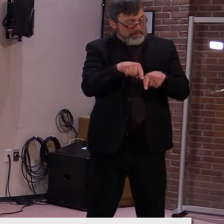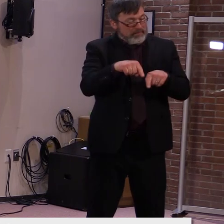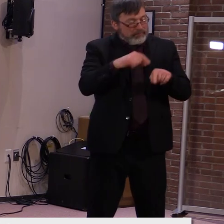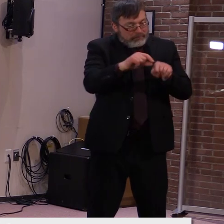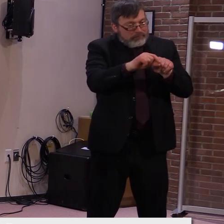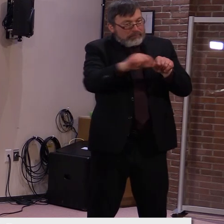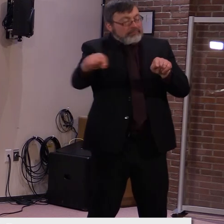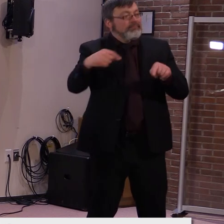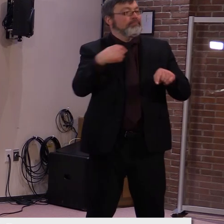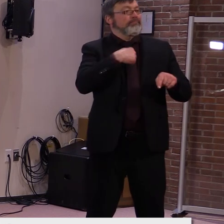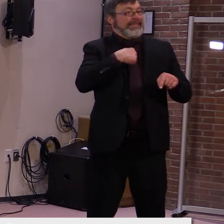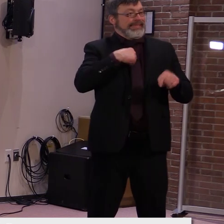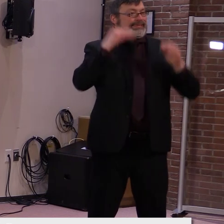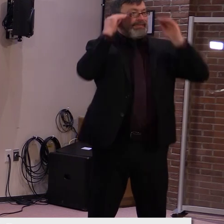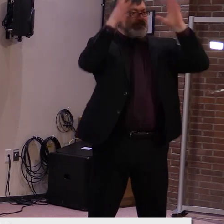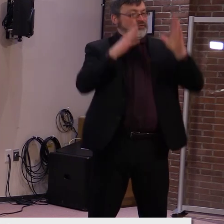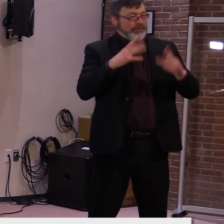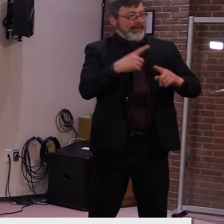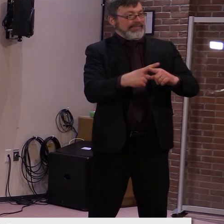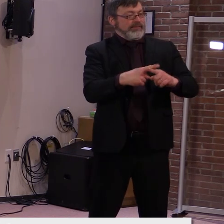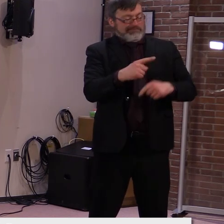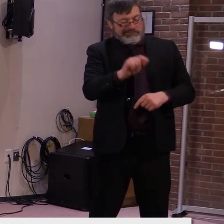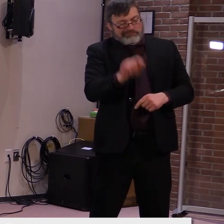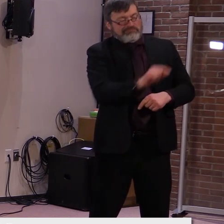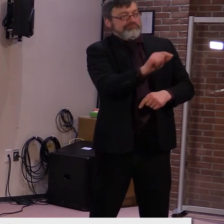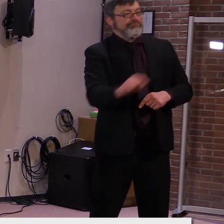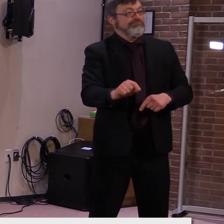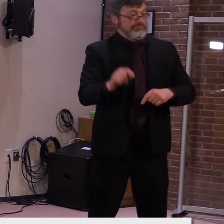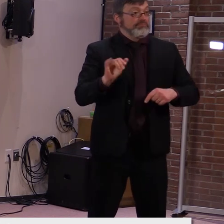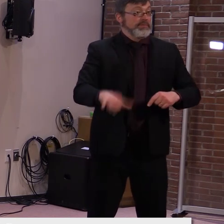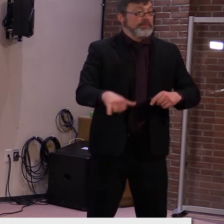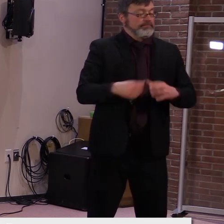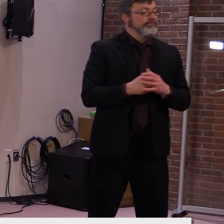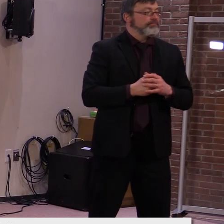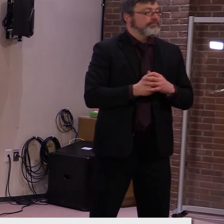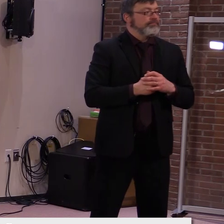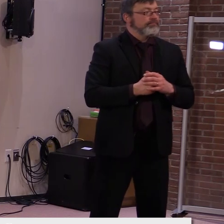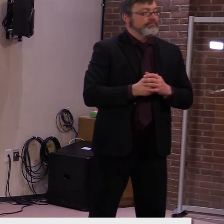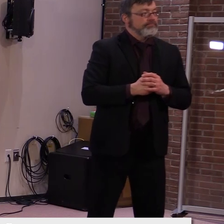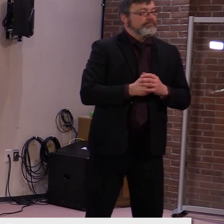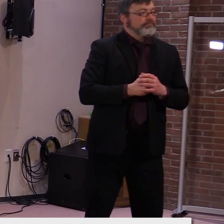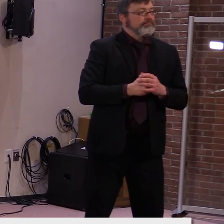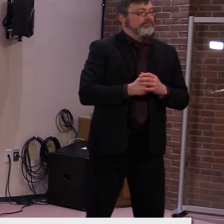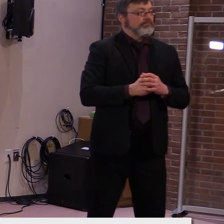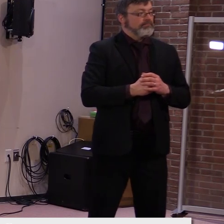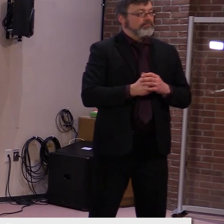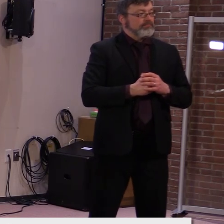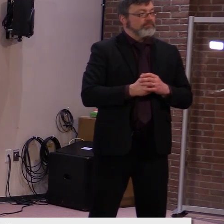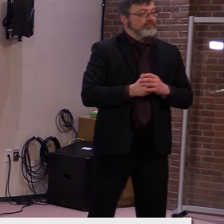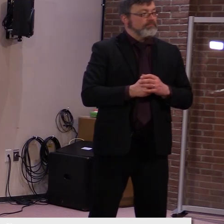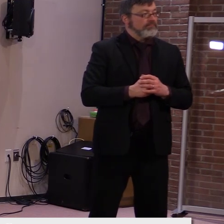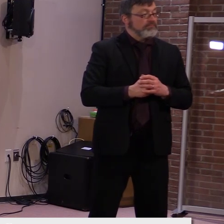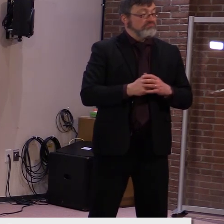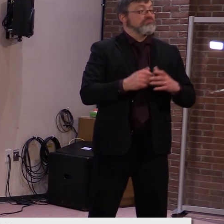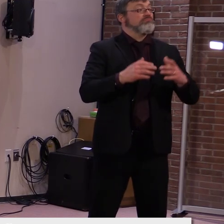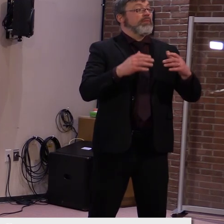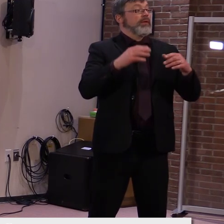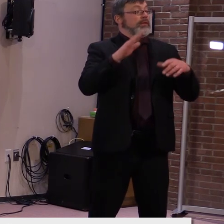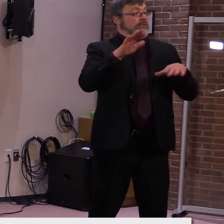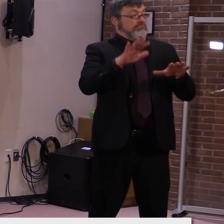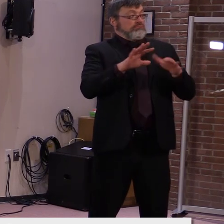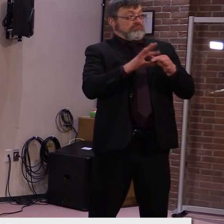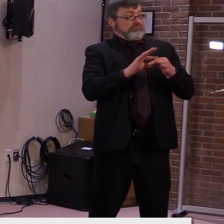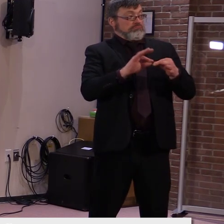at a pharmacy, this is important. Please cancel your other appointment.